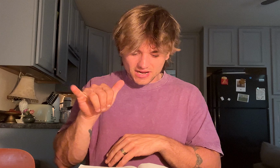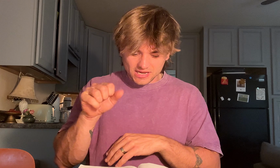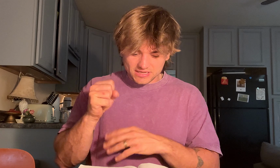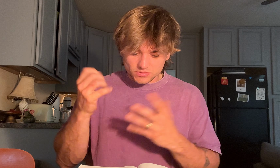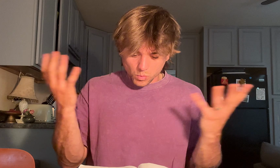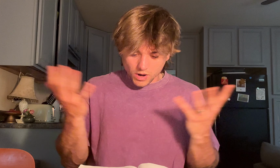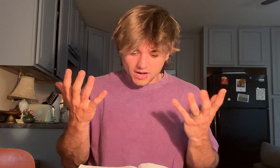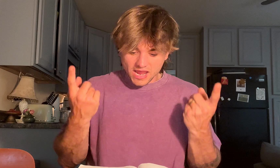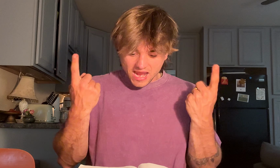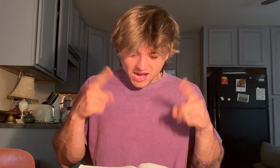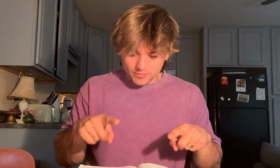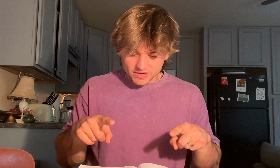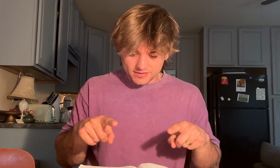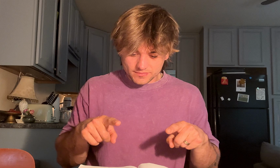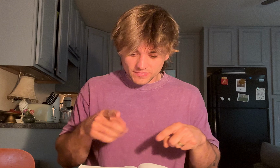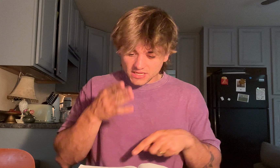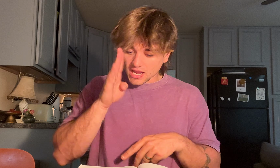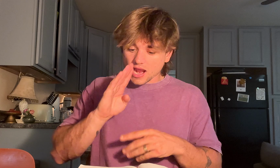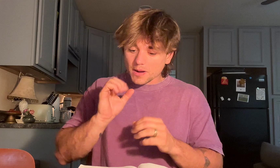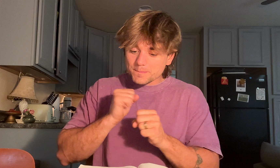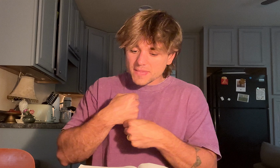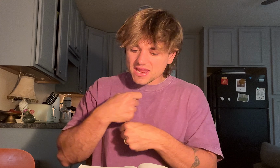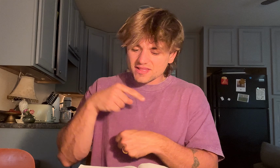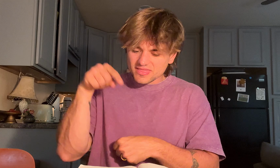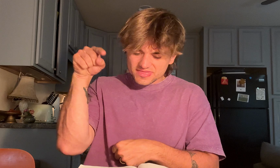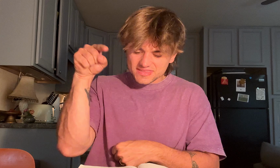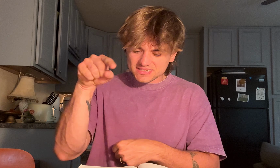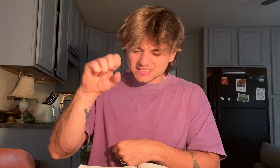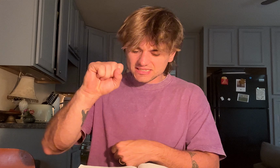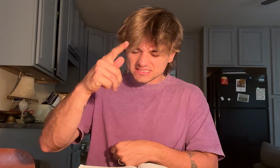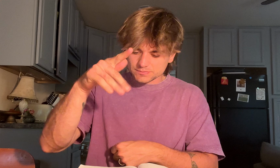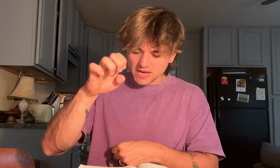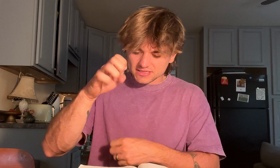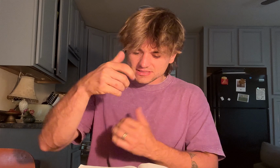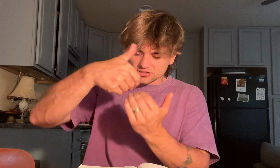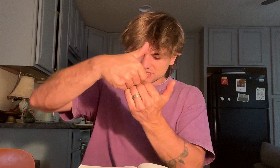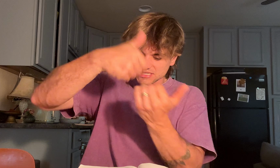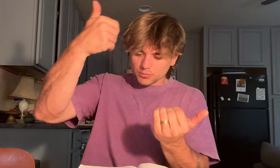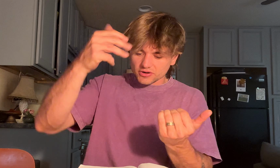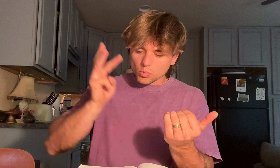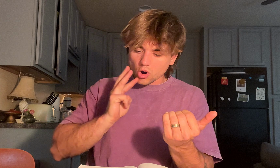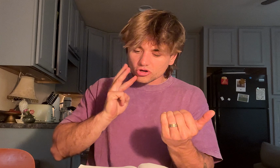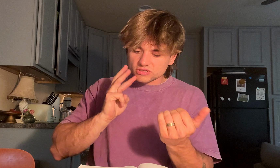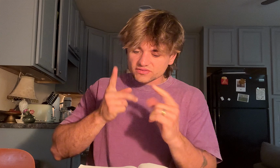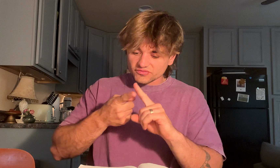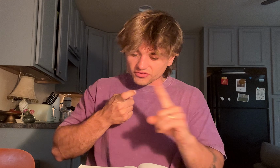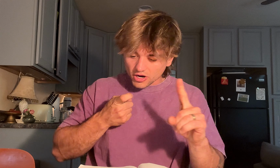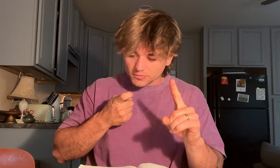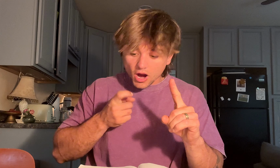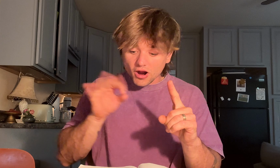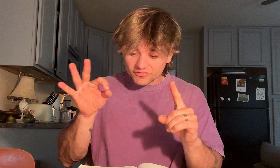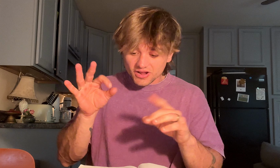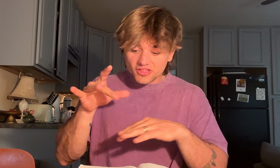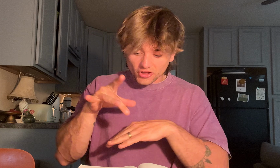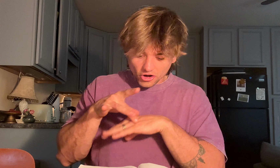is what happened. God made this space to separate the waters of the